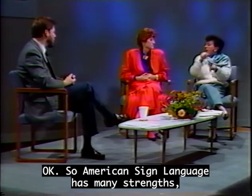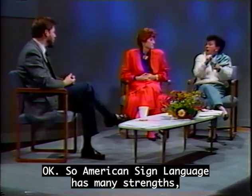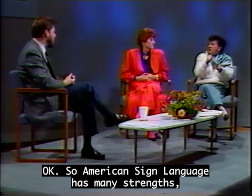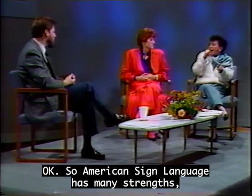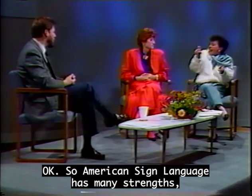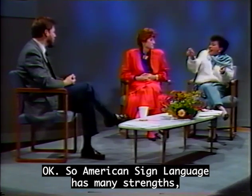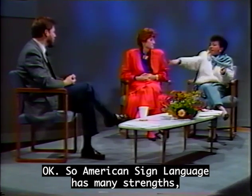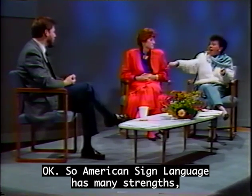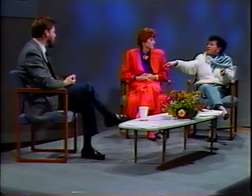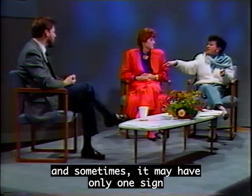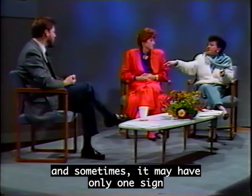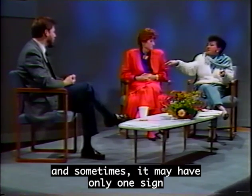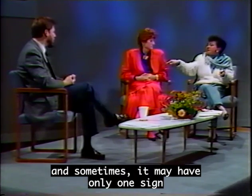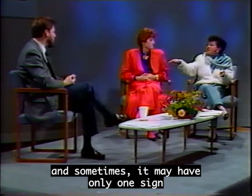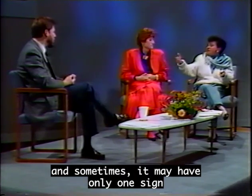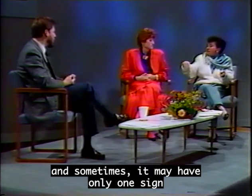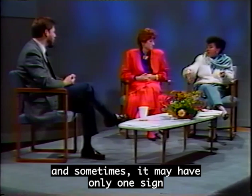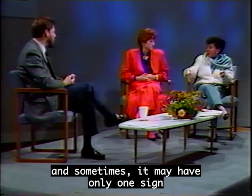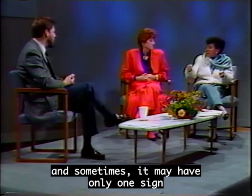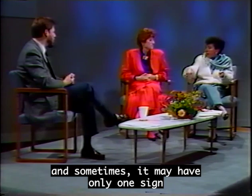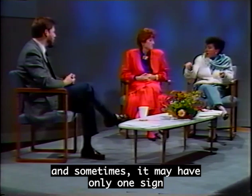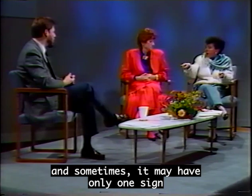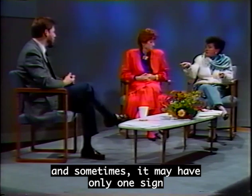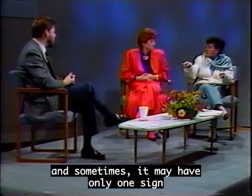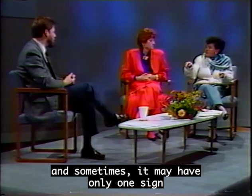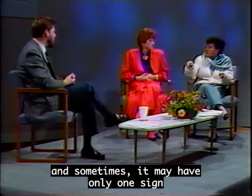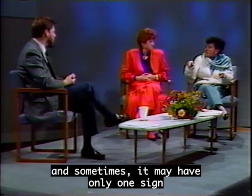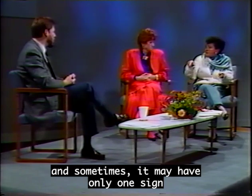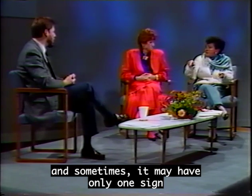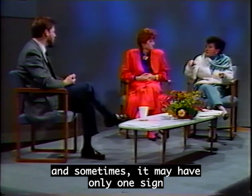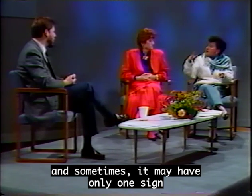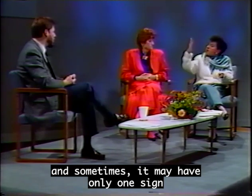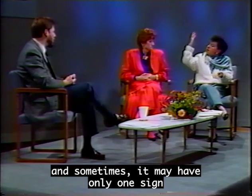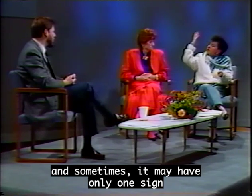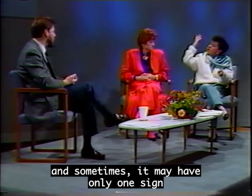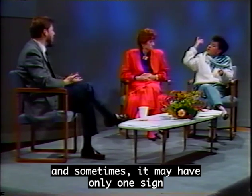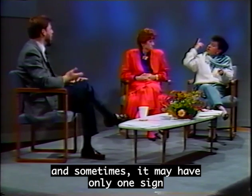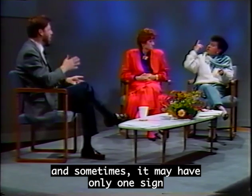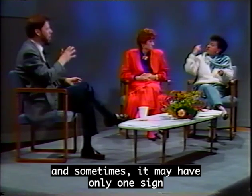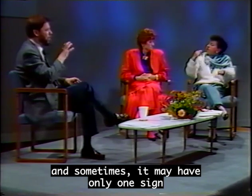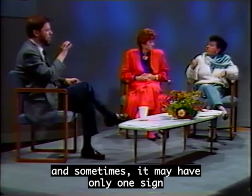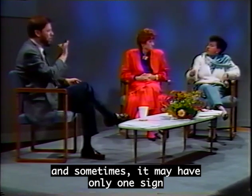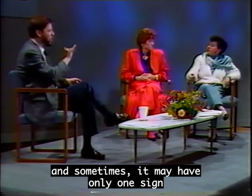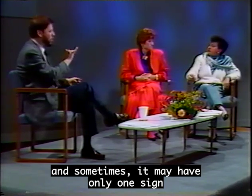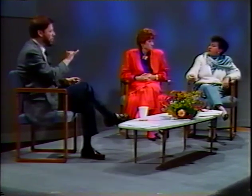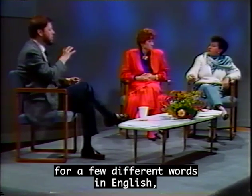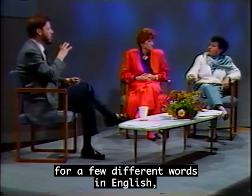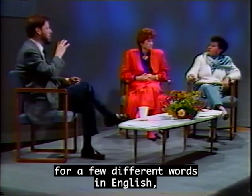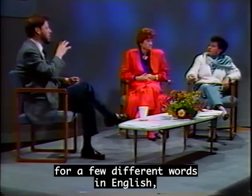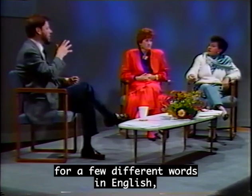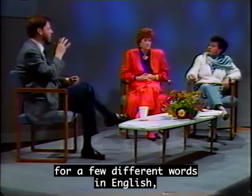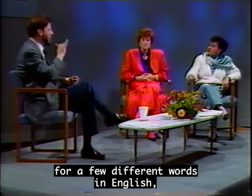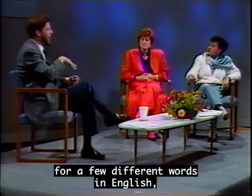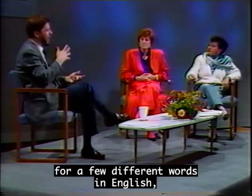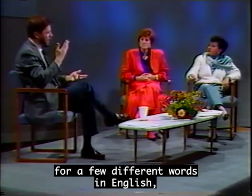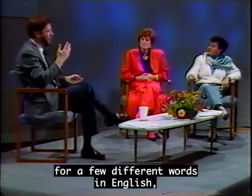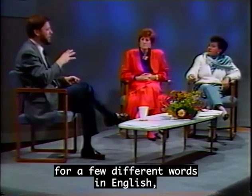strengths. And sometimes it may have only one sign for a few different words